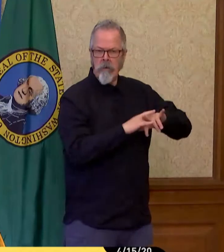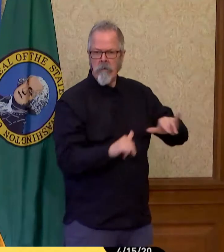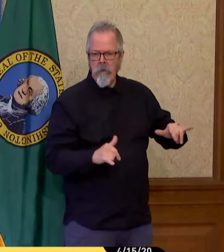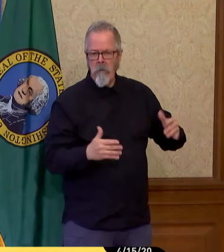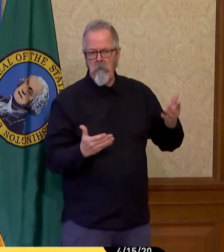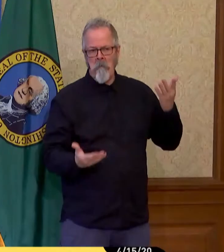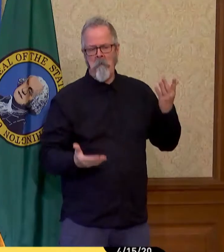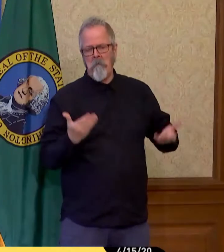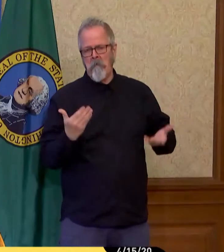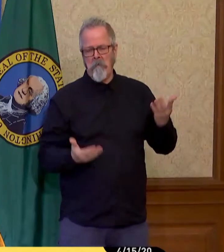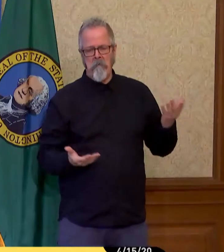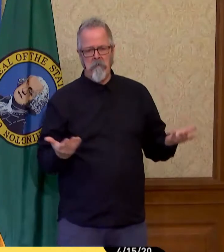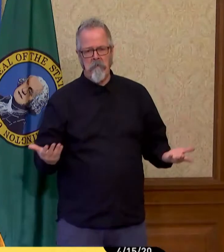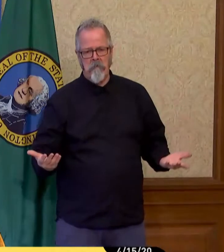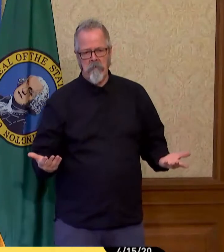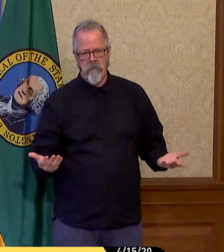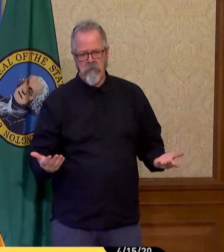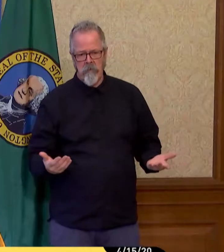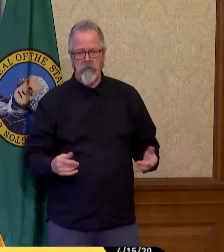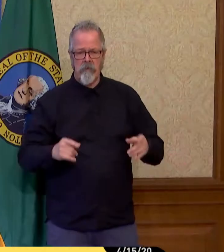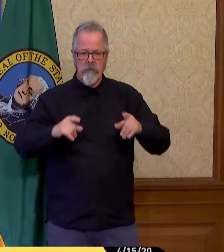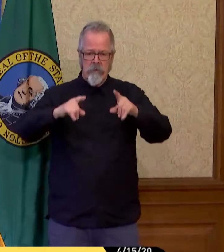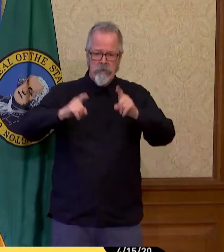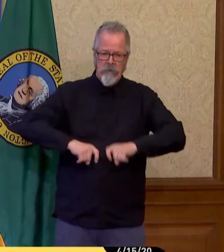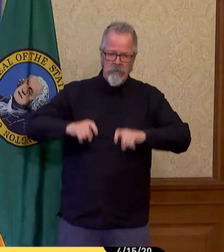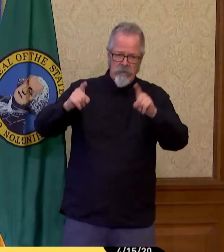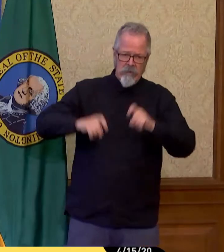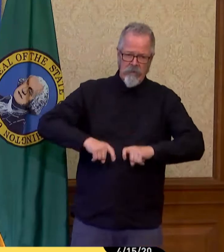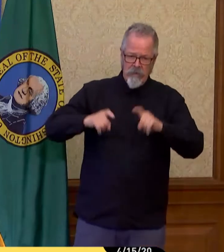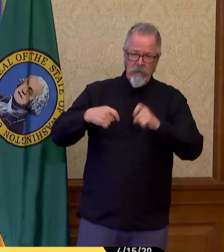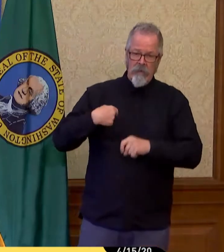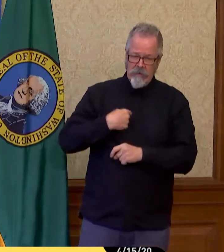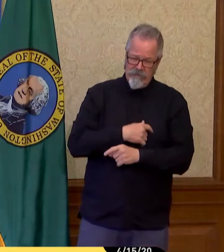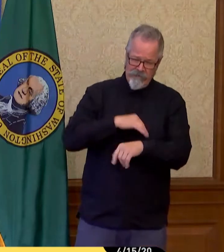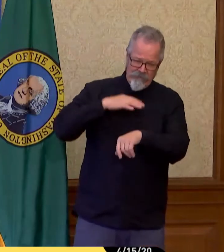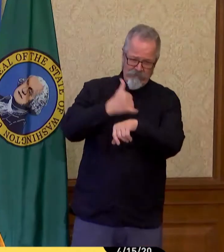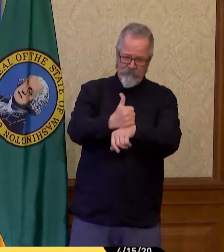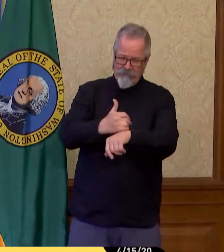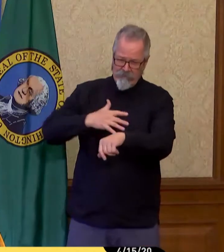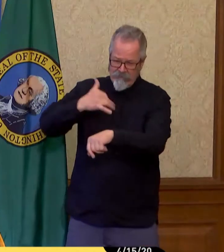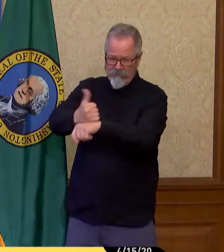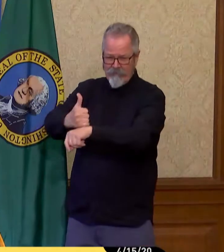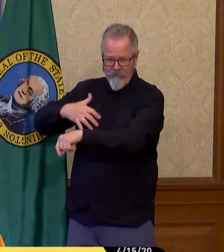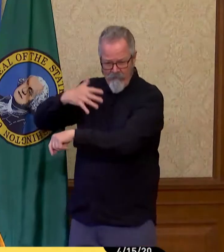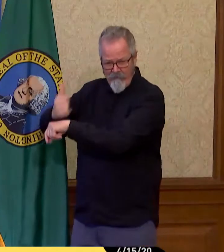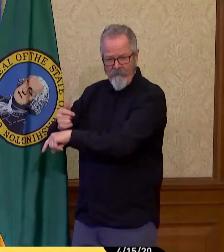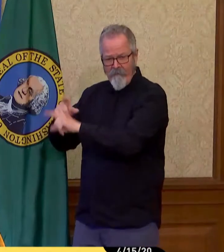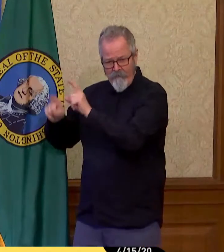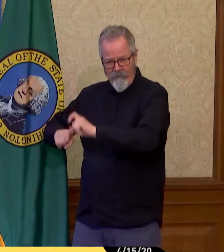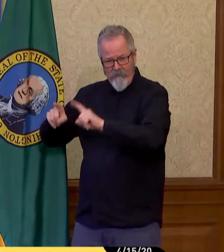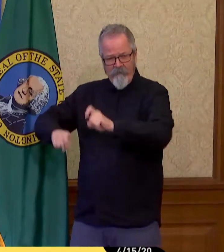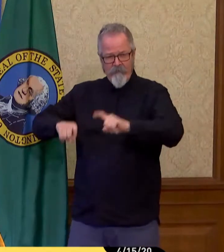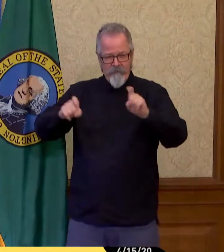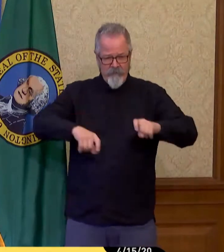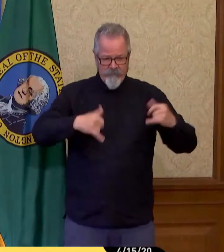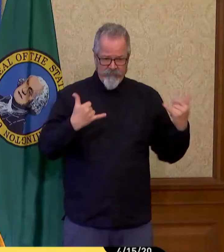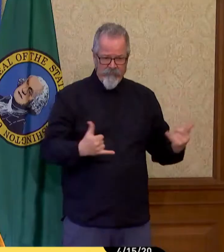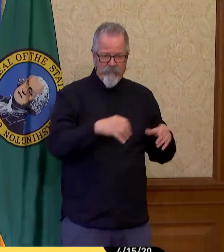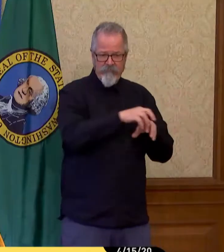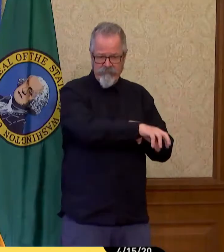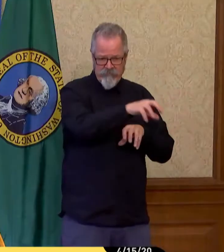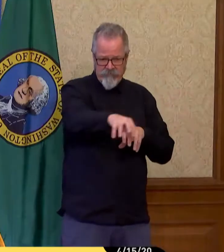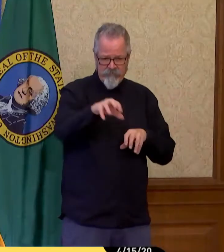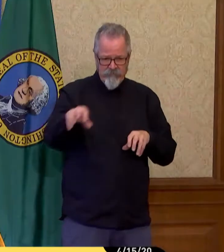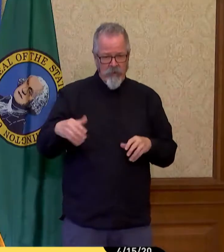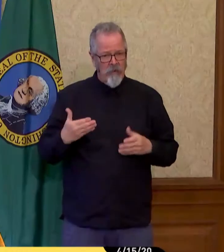kind of fire brigades. We're in the final parts of putting that plan together about how that'll be administered.